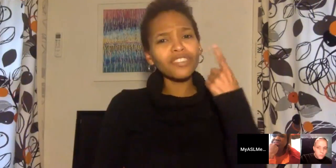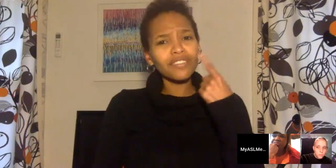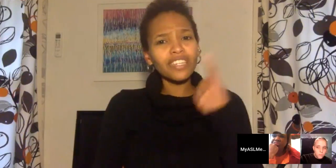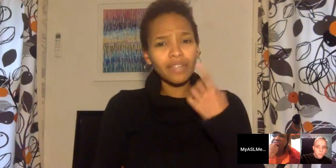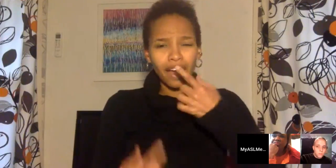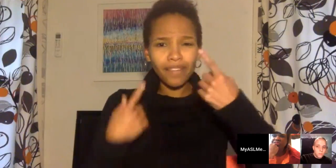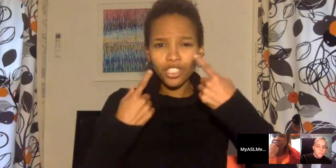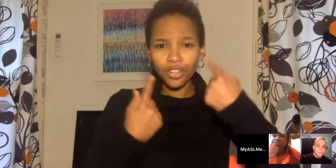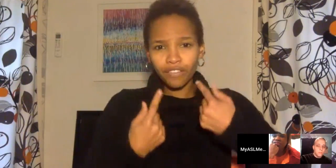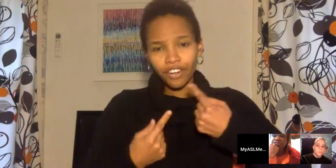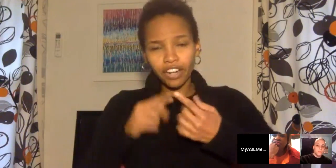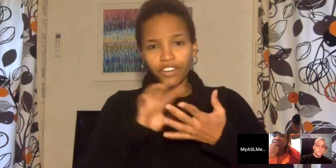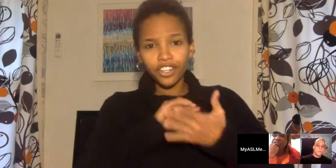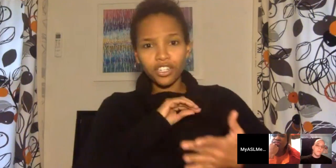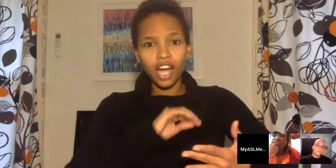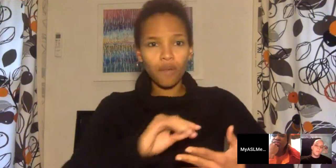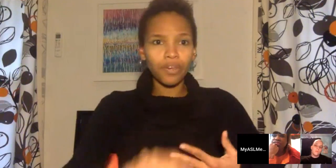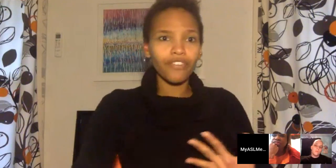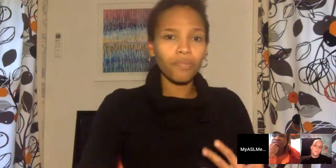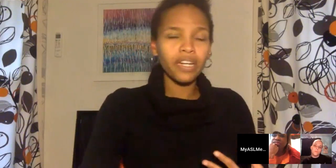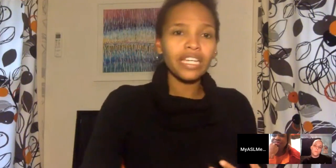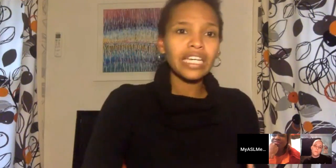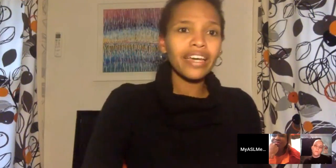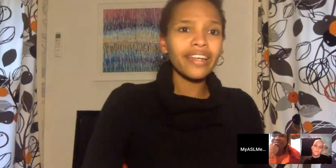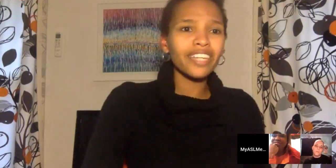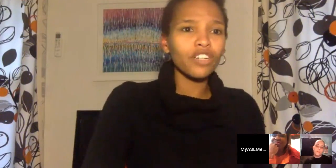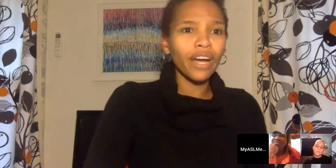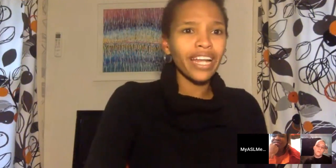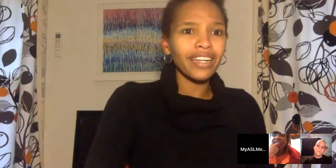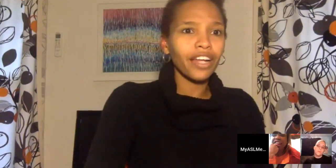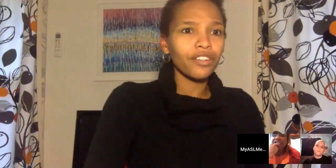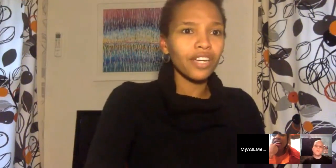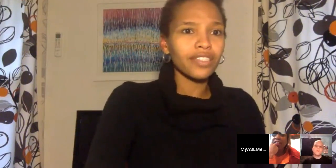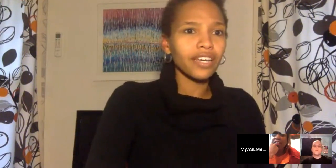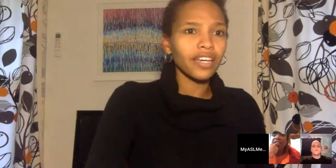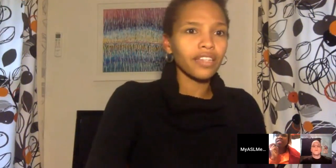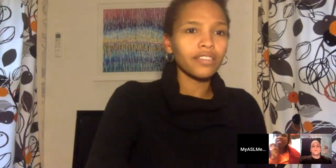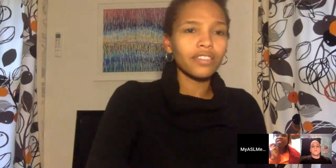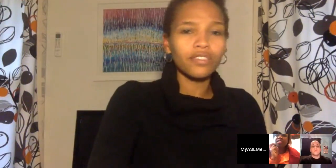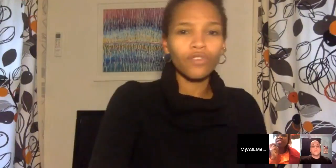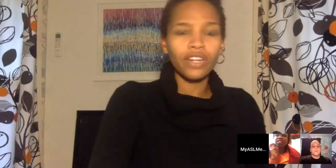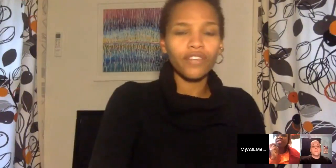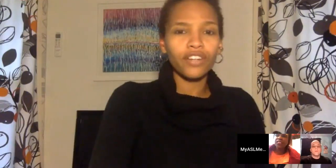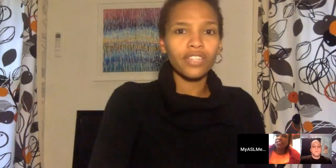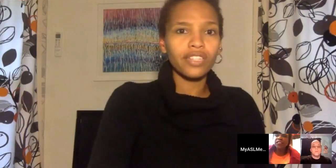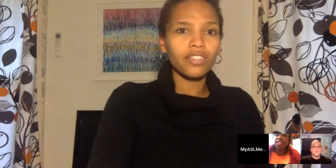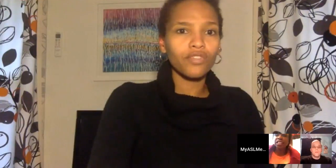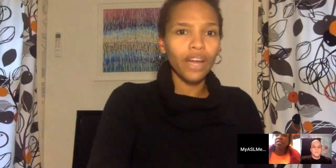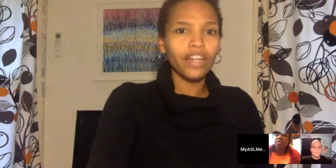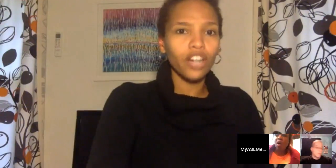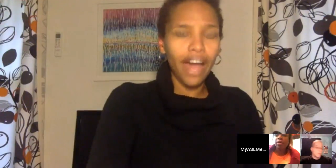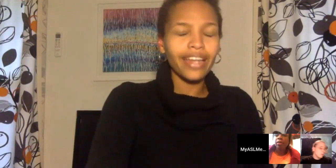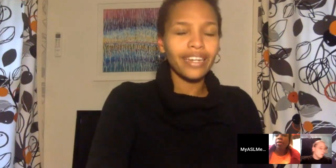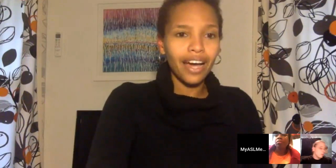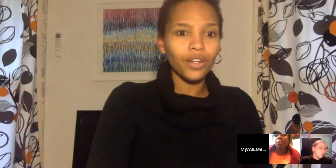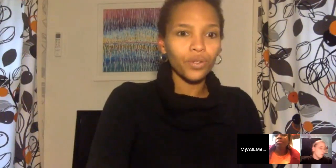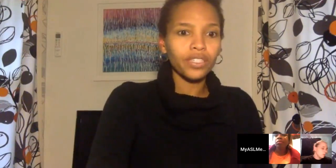still thinking about it. I'm not doing it for a very good copy of it, but it is like right at 9 or 10 seconds. Right at 9 or